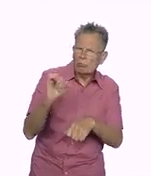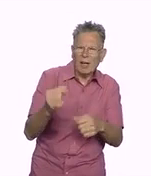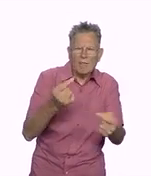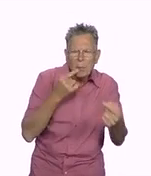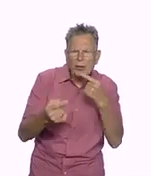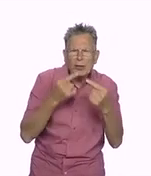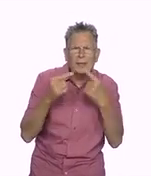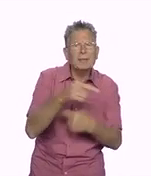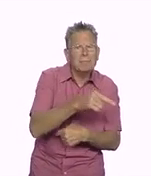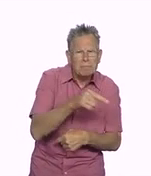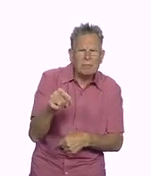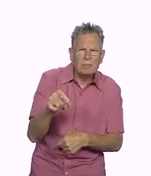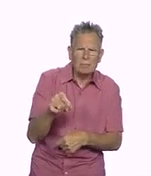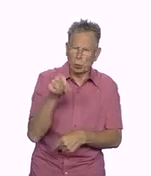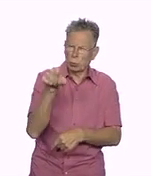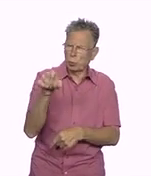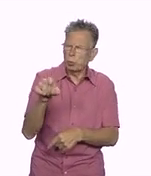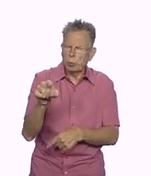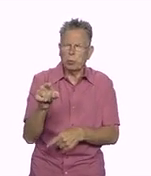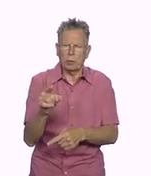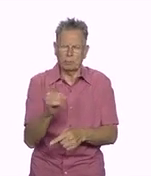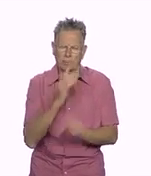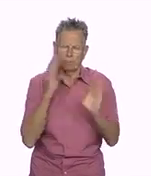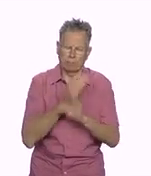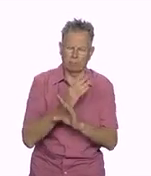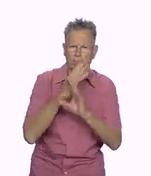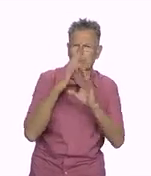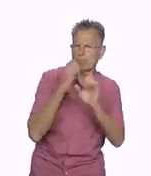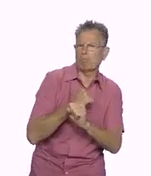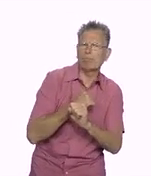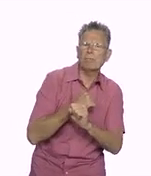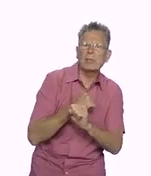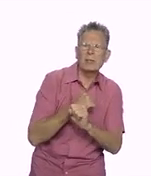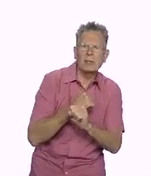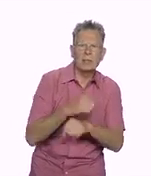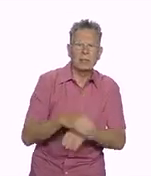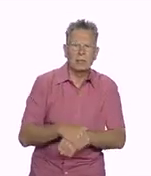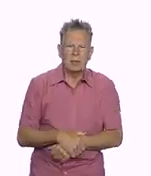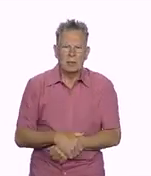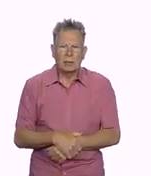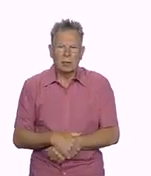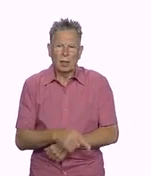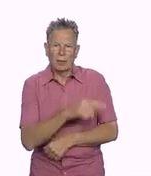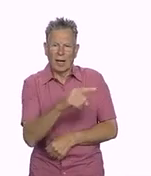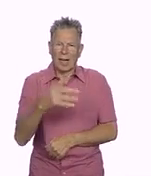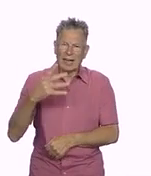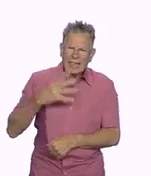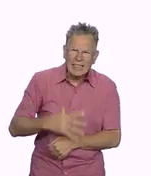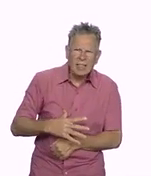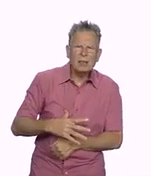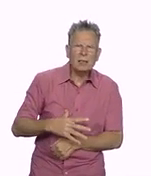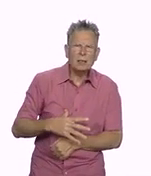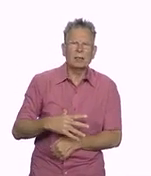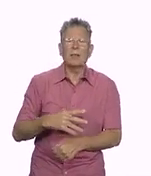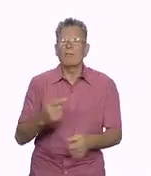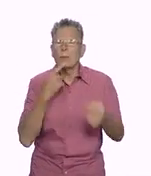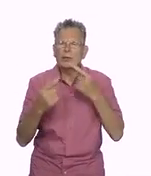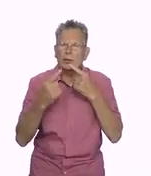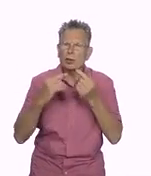Your doctors will keep information about you securely, but they will need to share information with their colleagues to make sure you get the care you